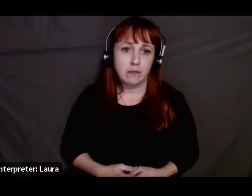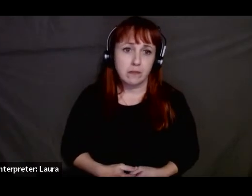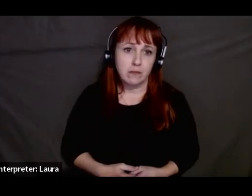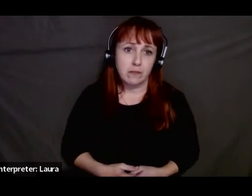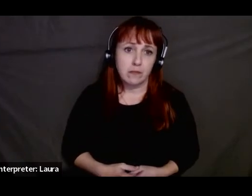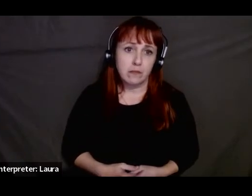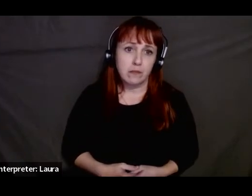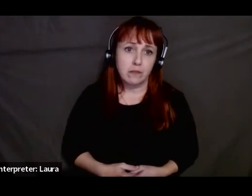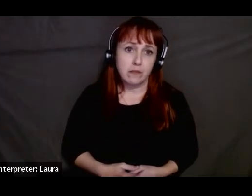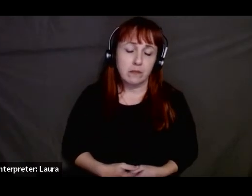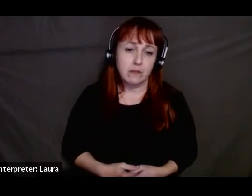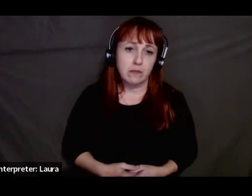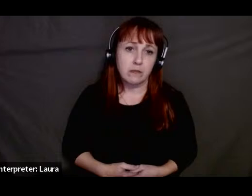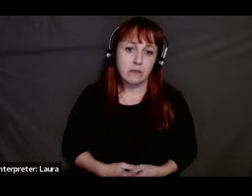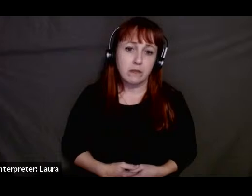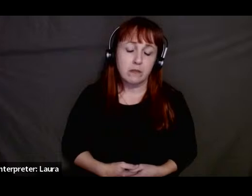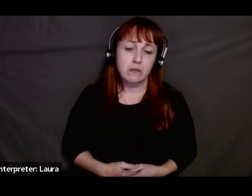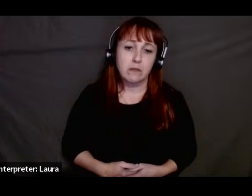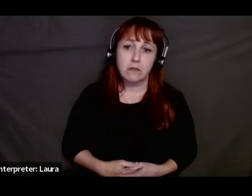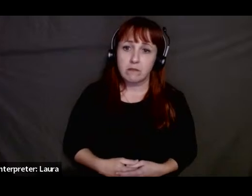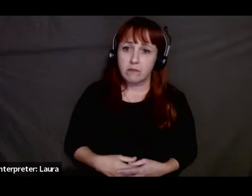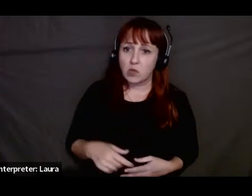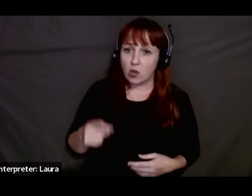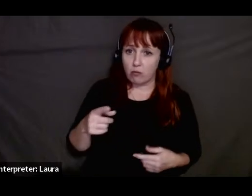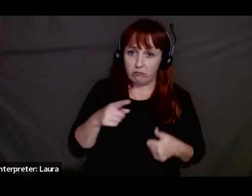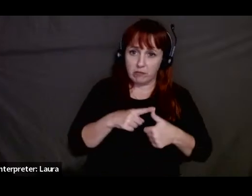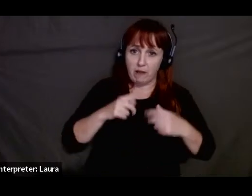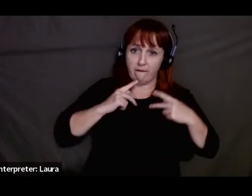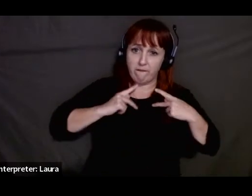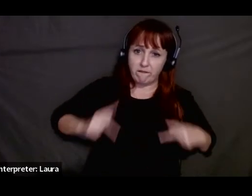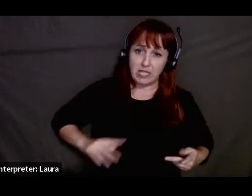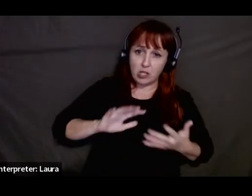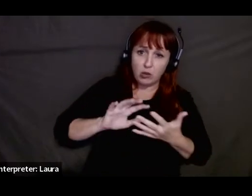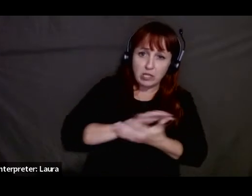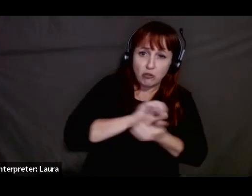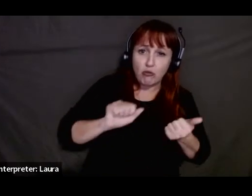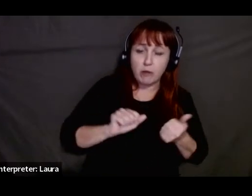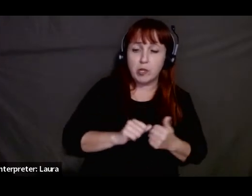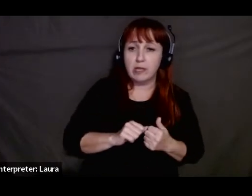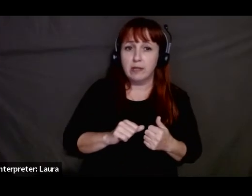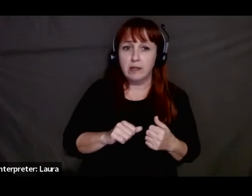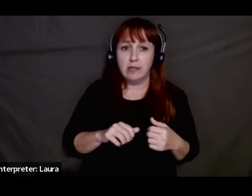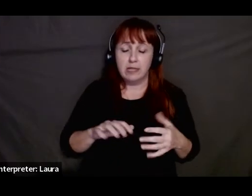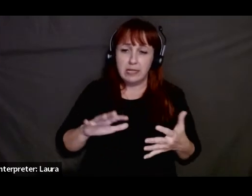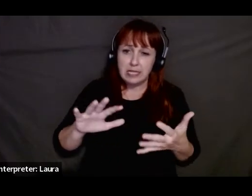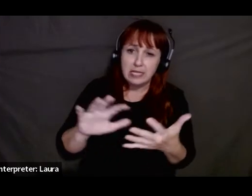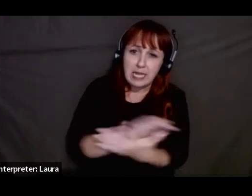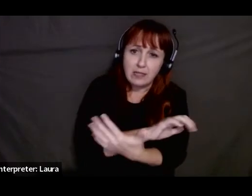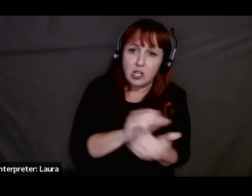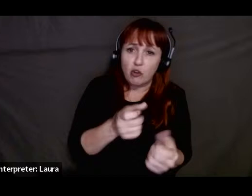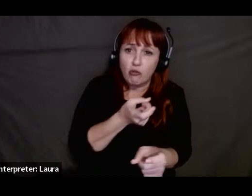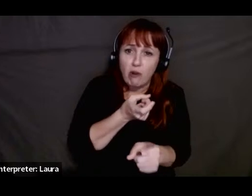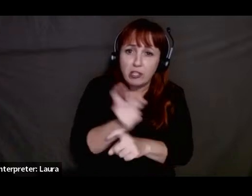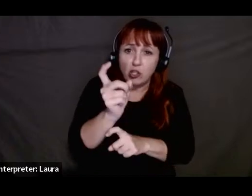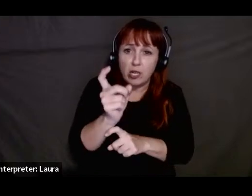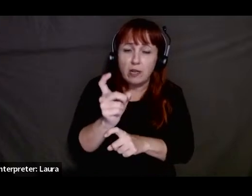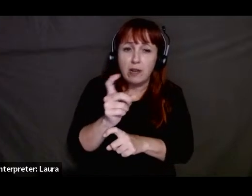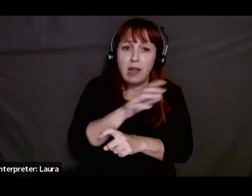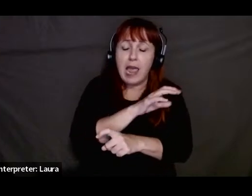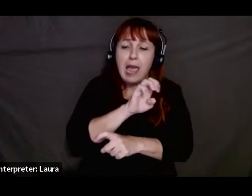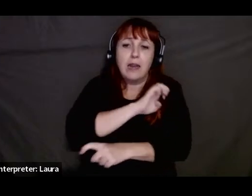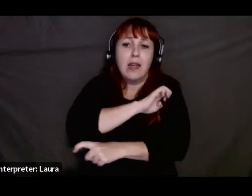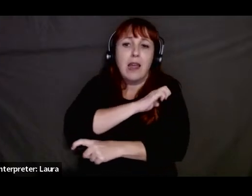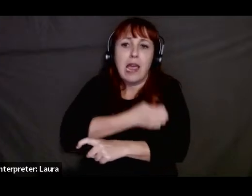And some of those, so you have physical disruption, destruction, desecration happening, but you also have the